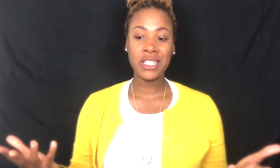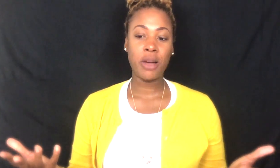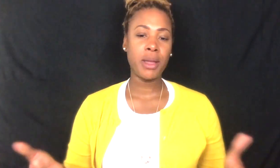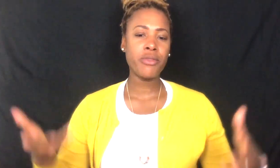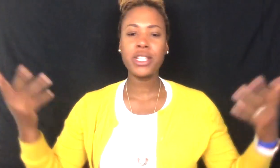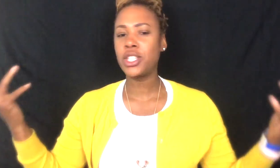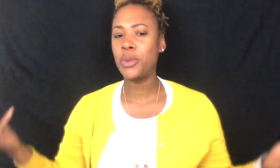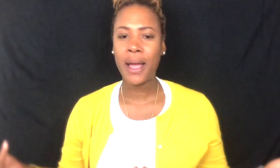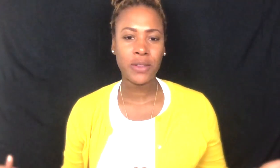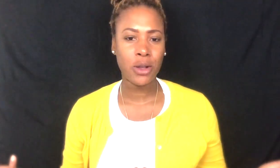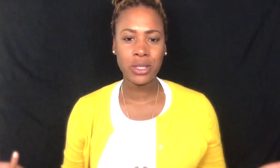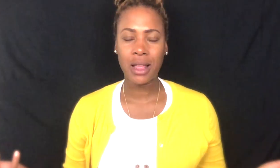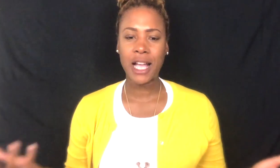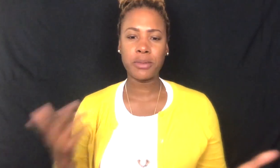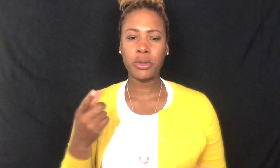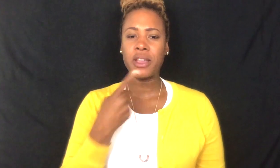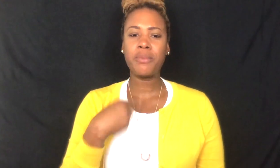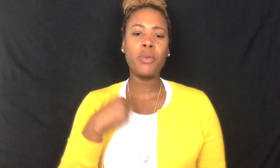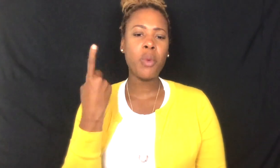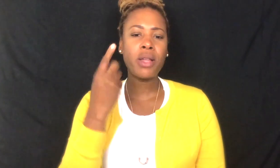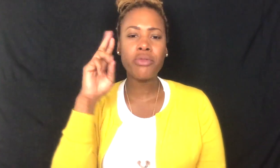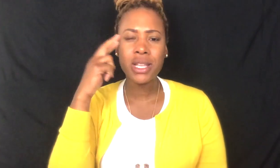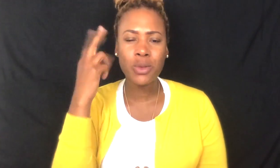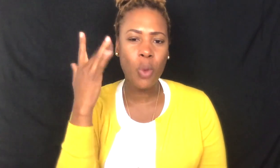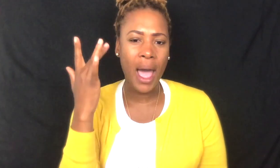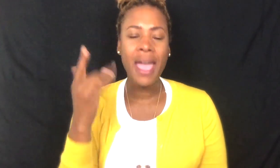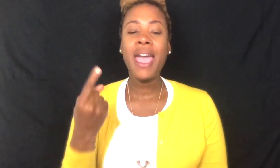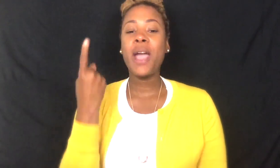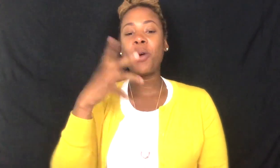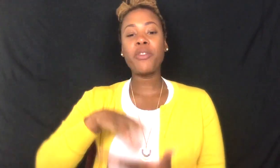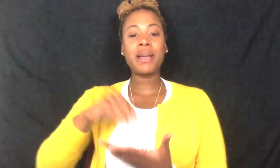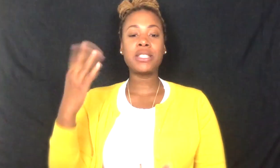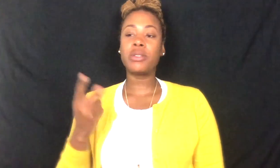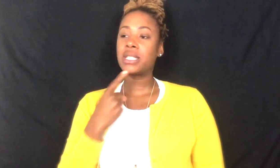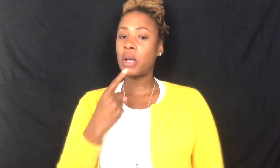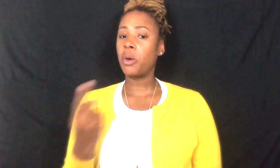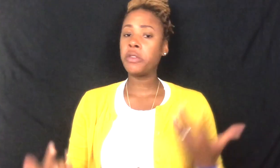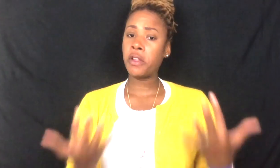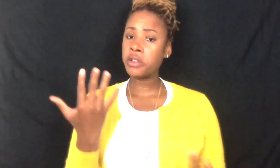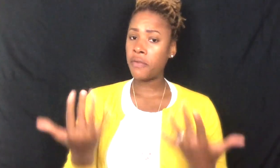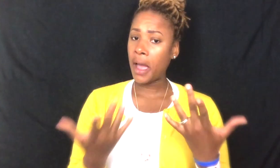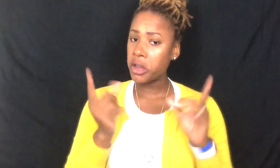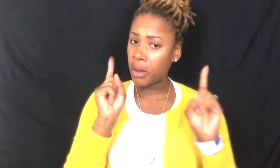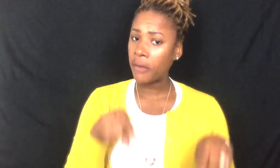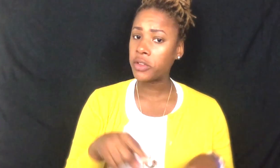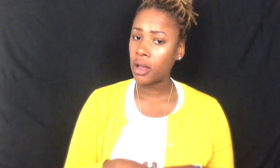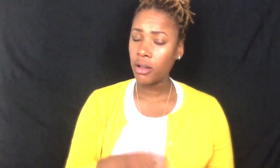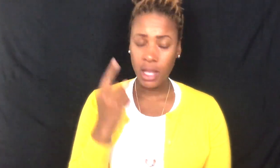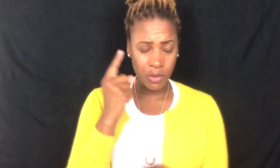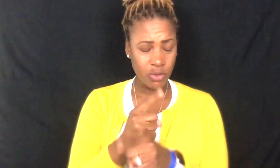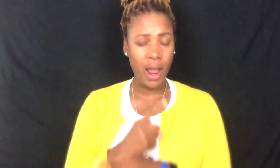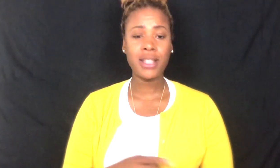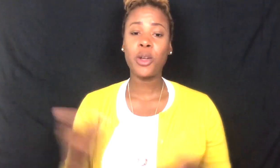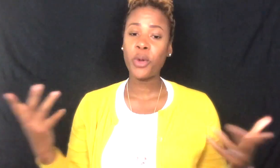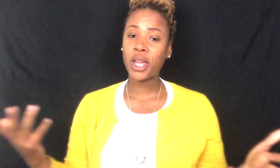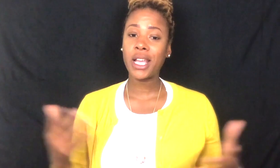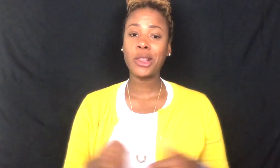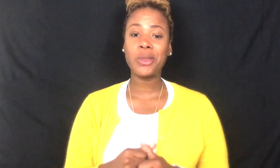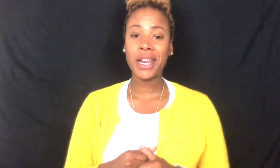me a reason you would have to go to the hospital. Give me one reason why. And one of my students said, well, if there's a fire, you'll have to go. And he was right. So we're going to include that in our